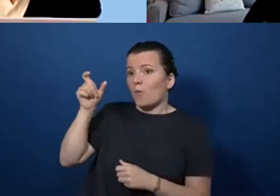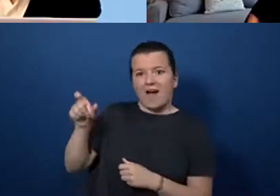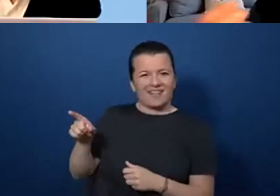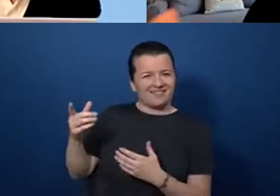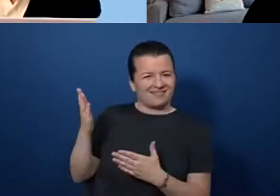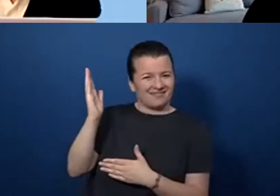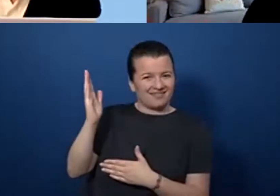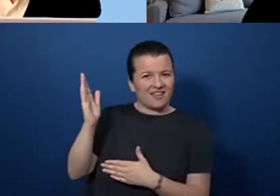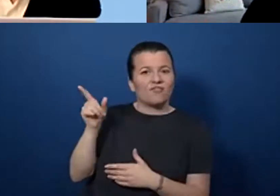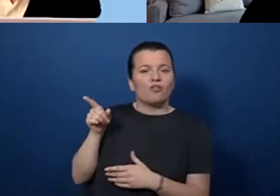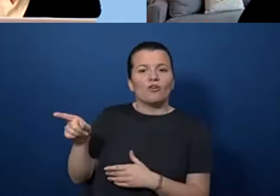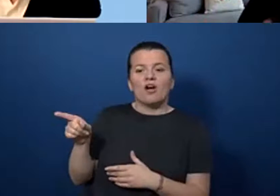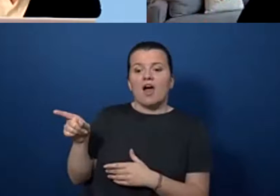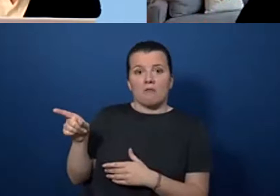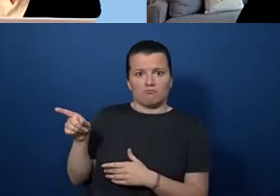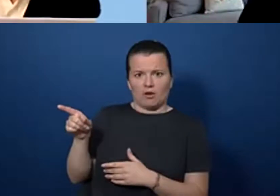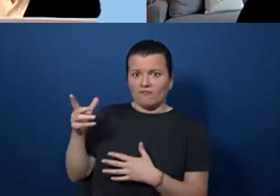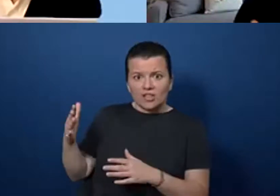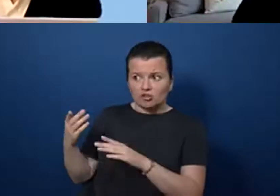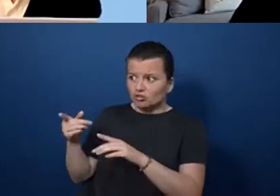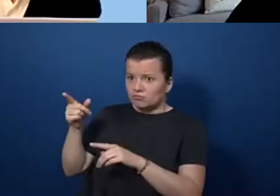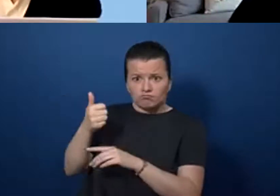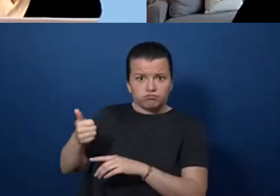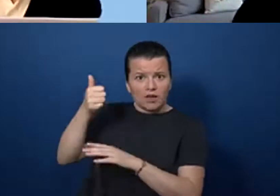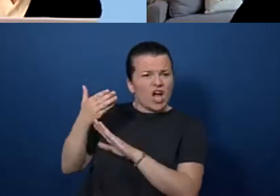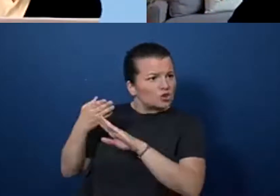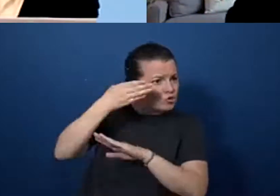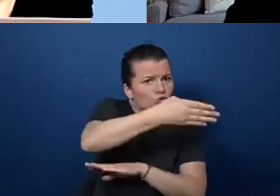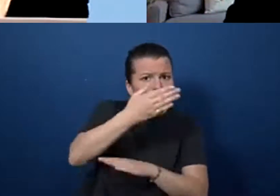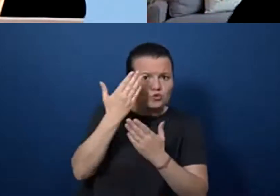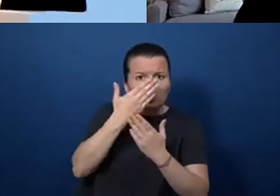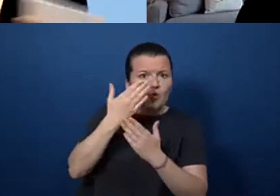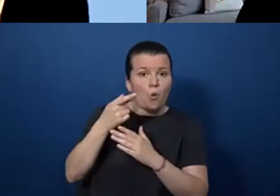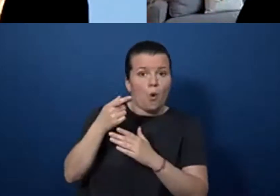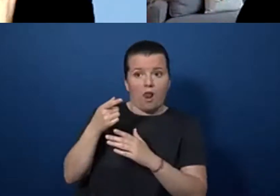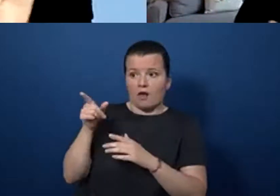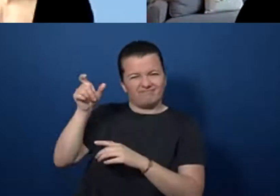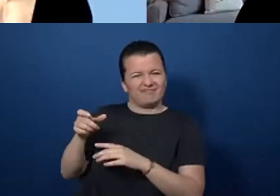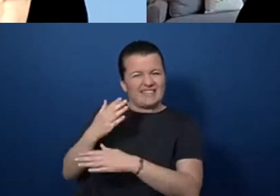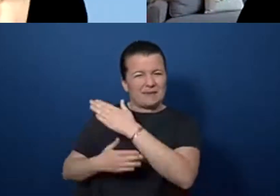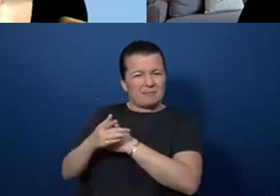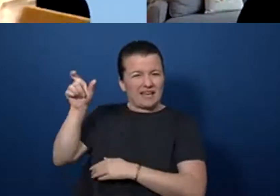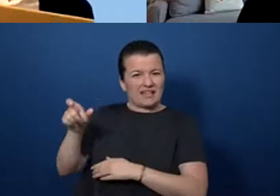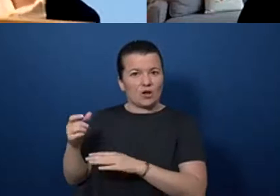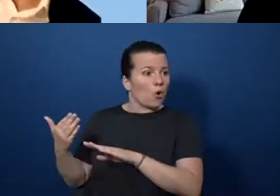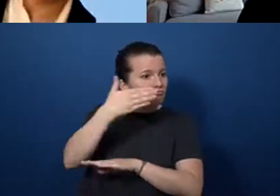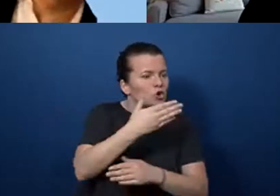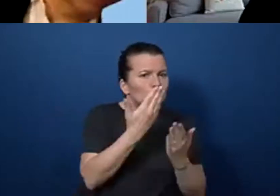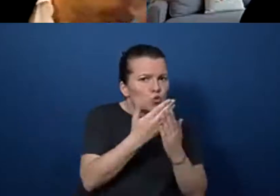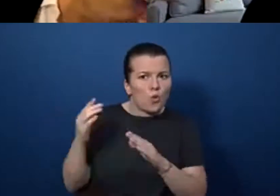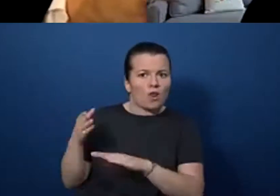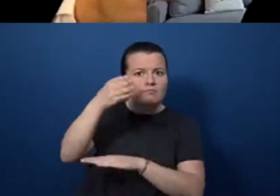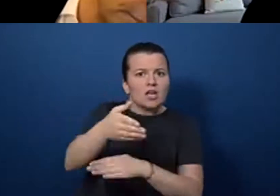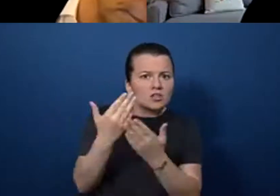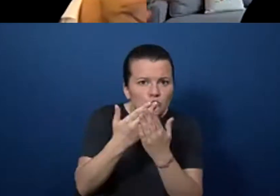albinism visits schools, and he talks about what his own experiences have been like as a young man growing up with albinism and then